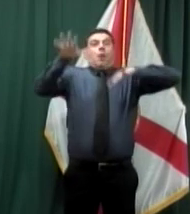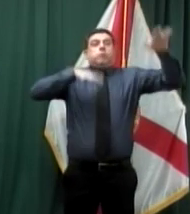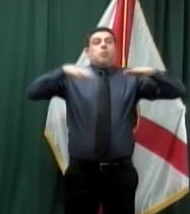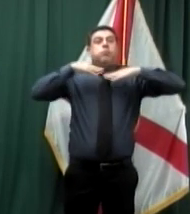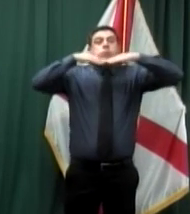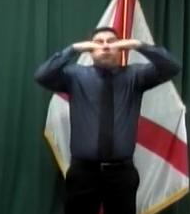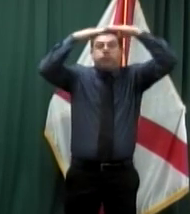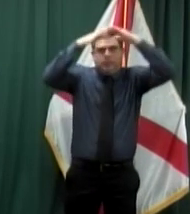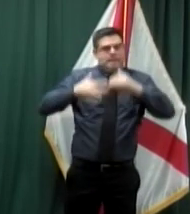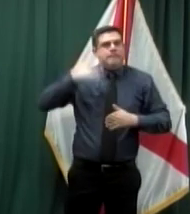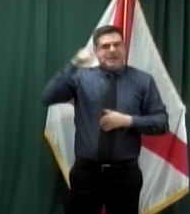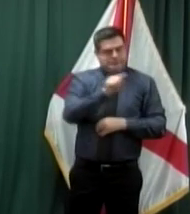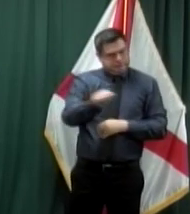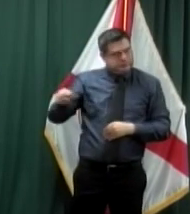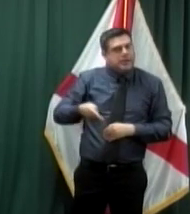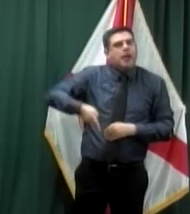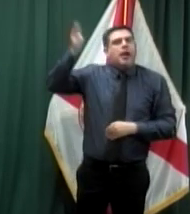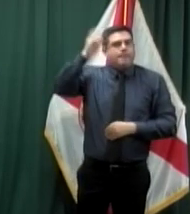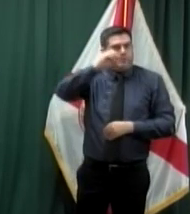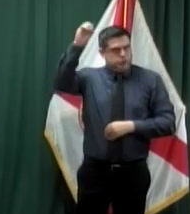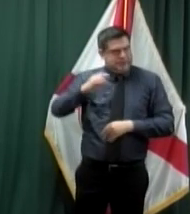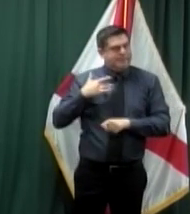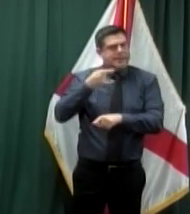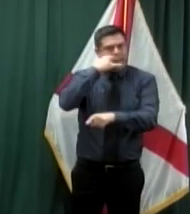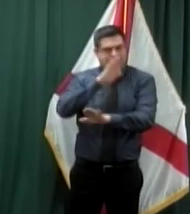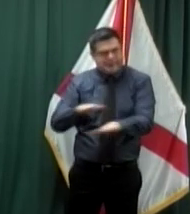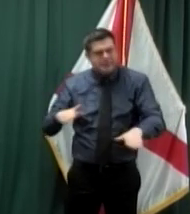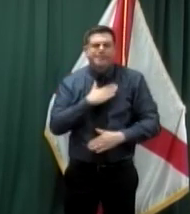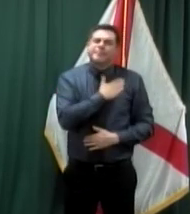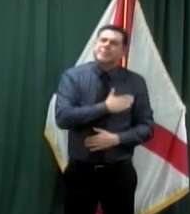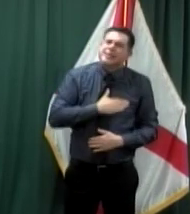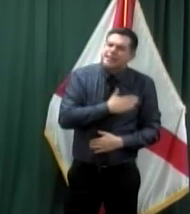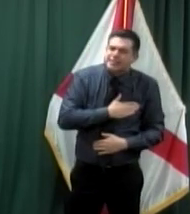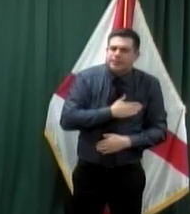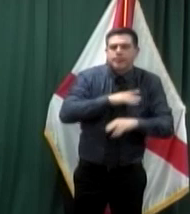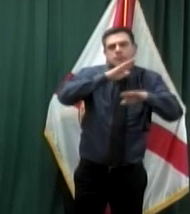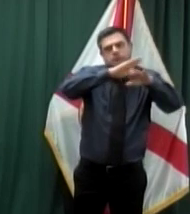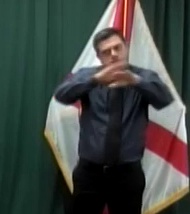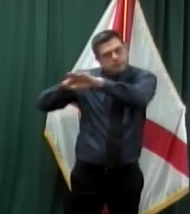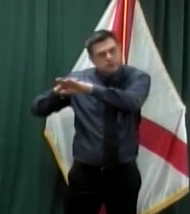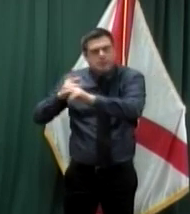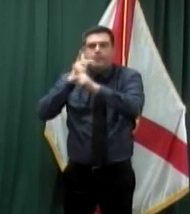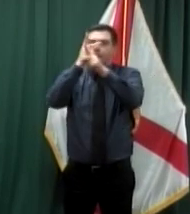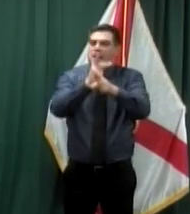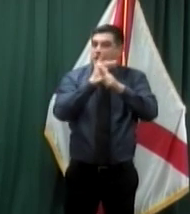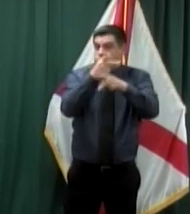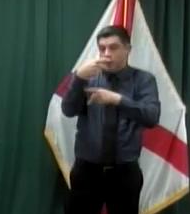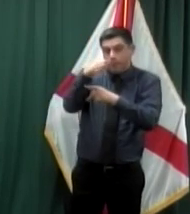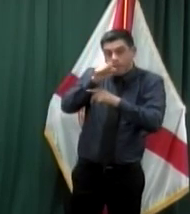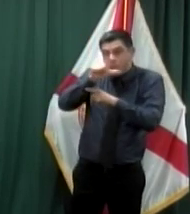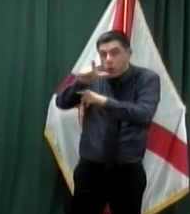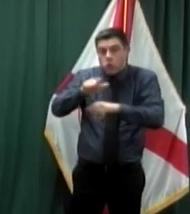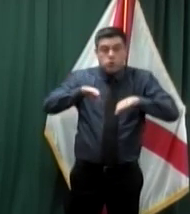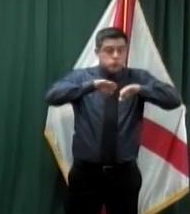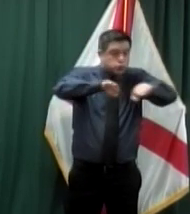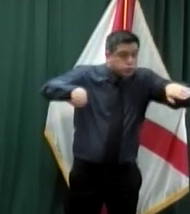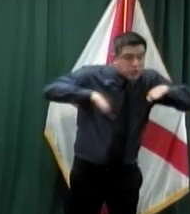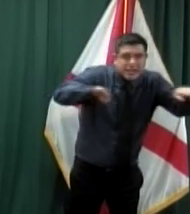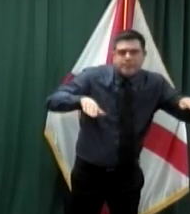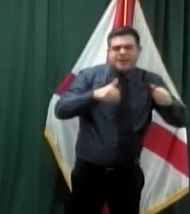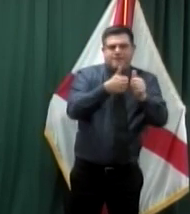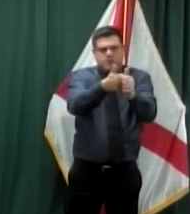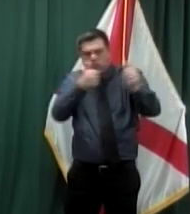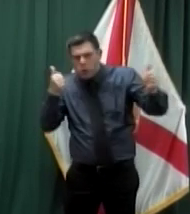waters, such as ponds, lakes, and rivers. The risk of drowning in open water increases with age. The